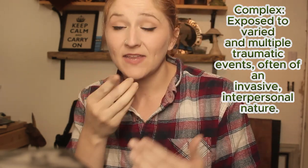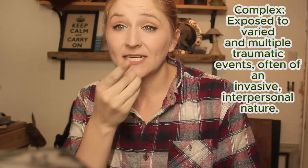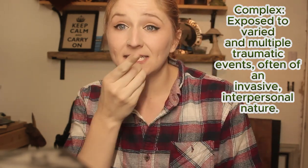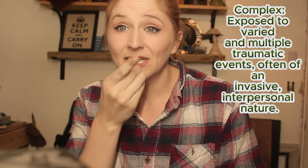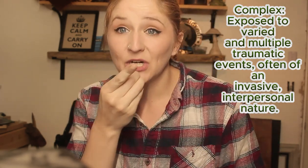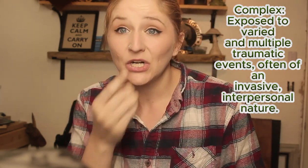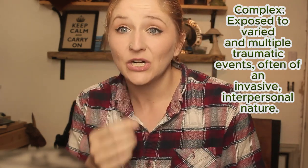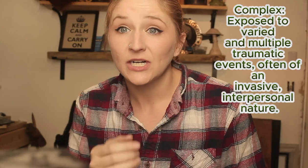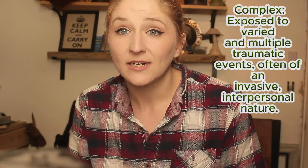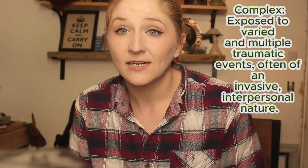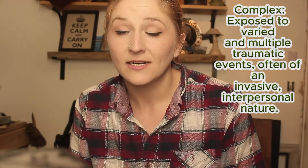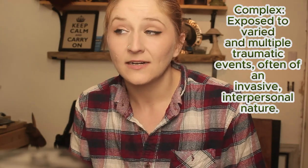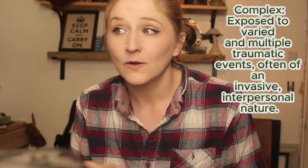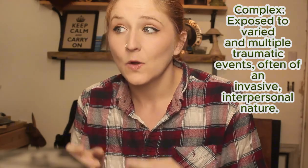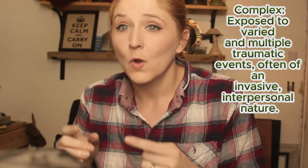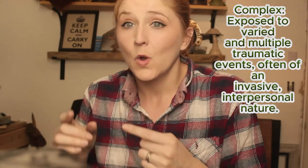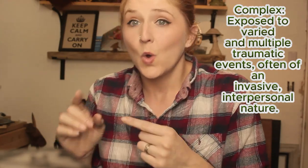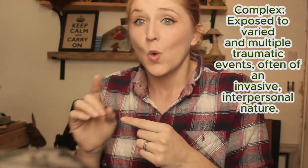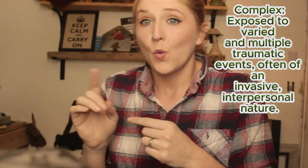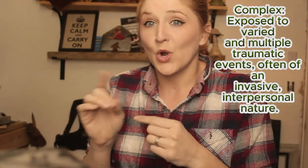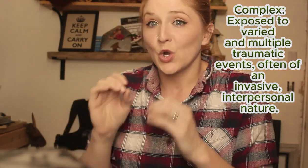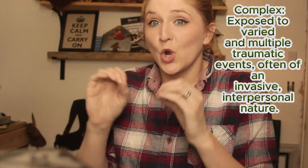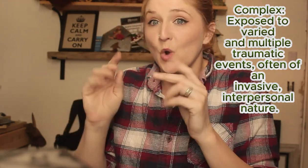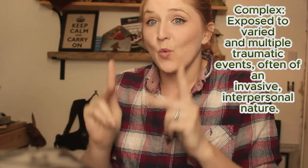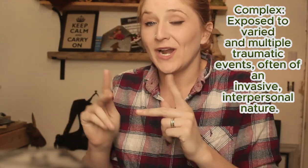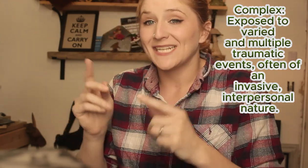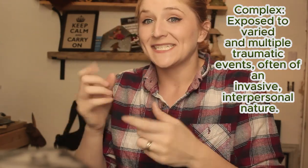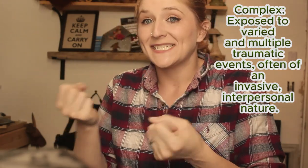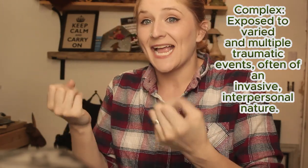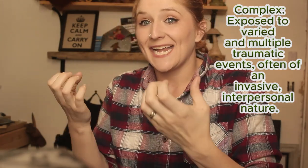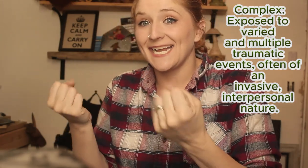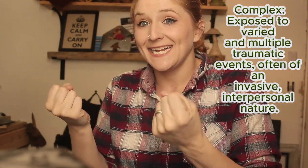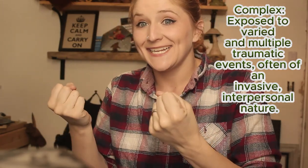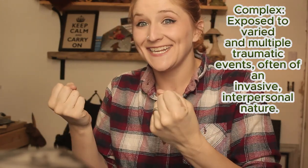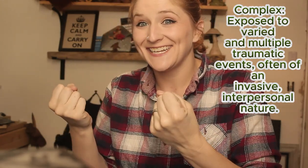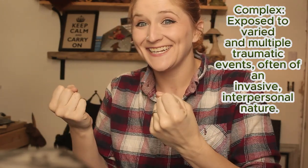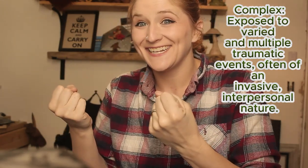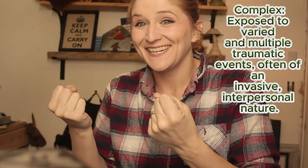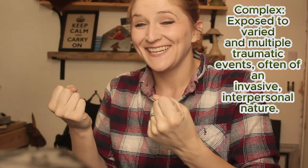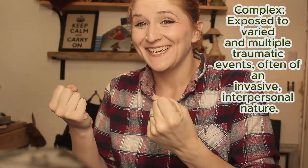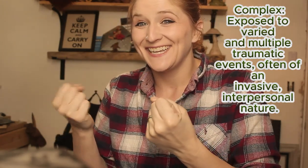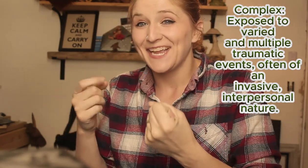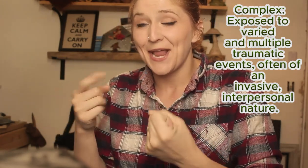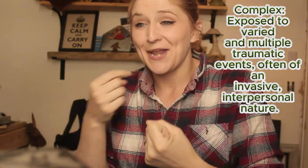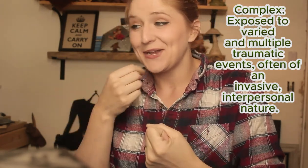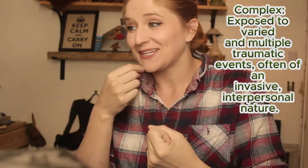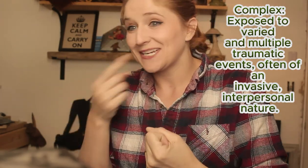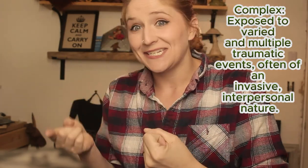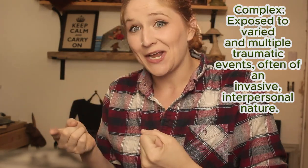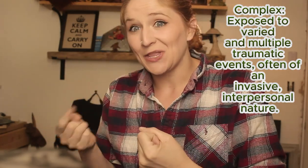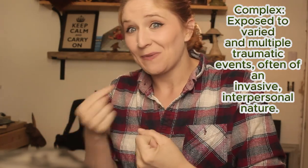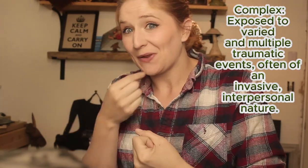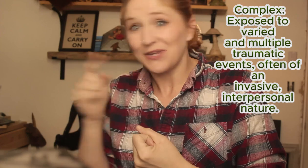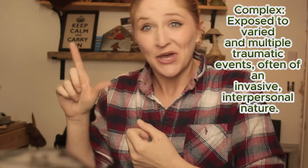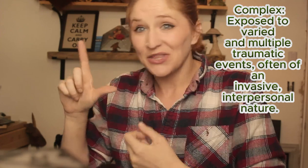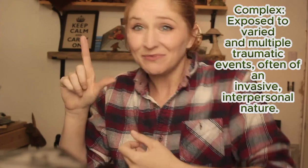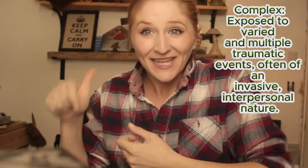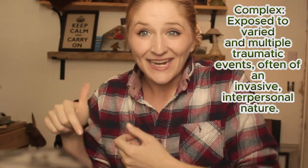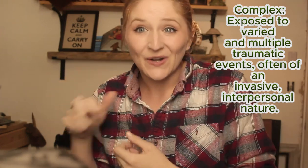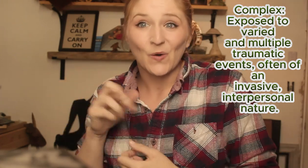Thanksgiving dinner where no one is signing and you just gotta tell them that you'll tell them later, or